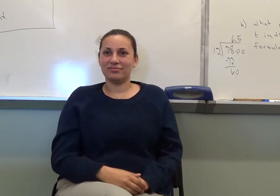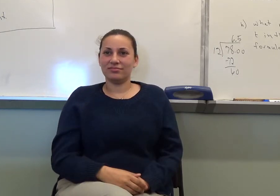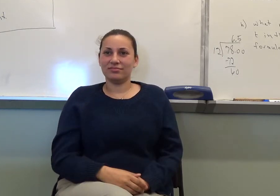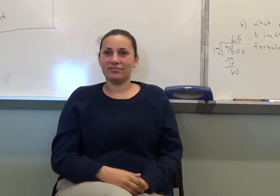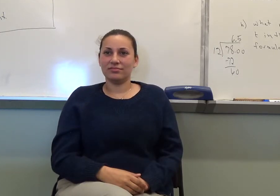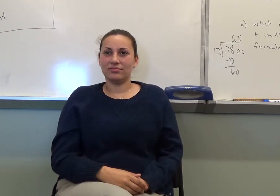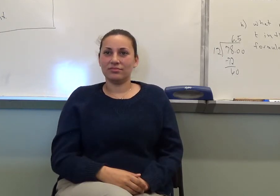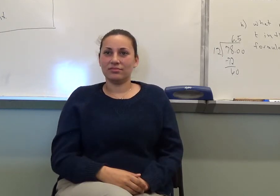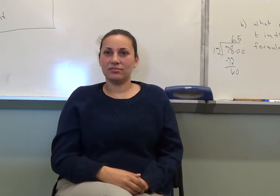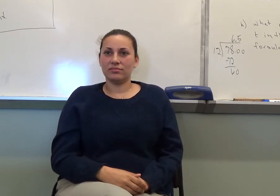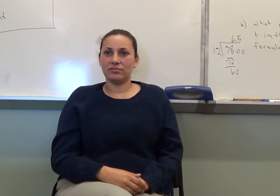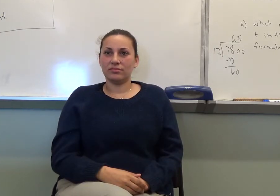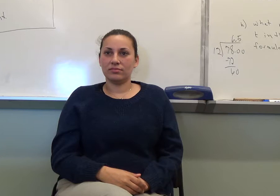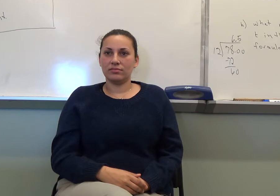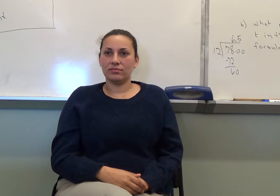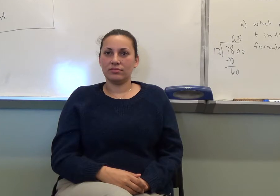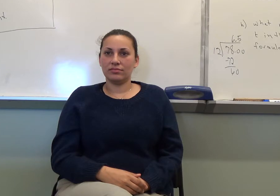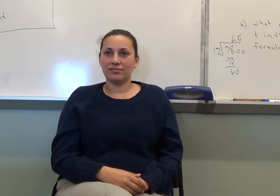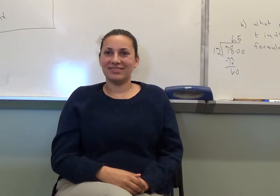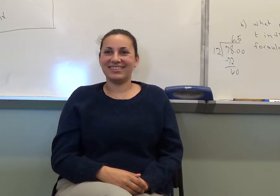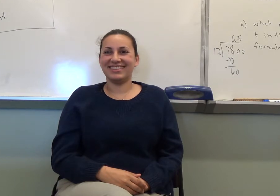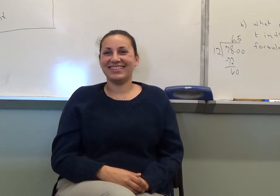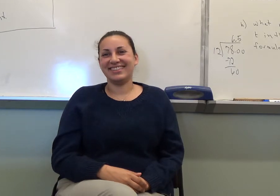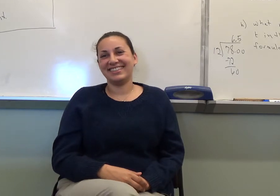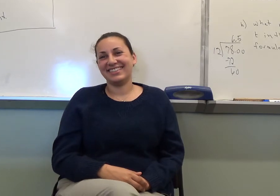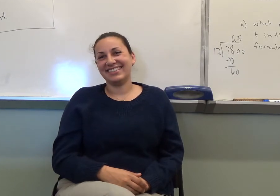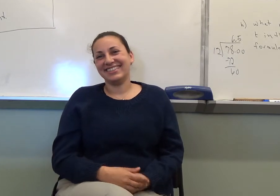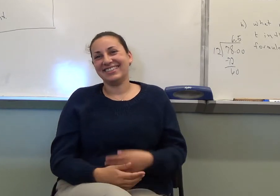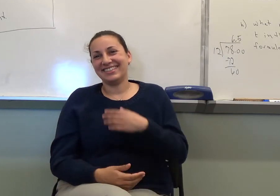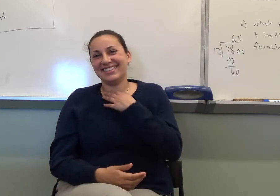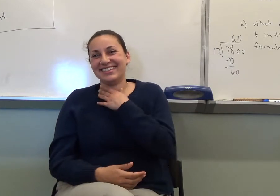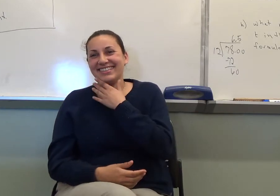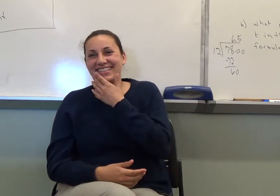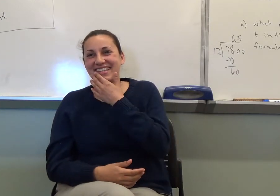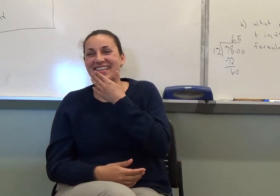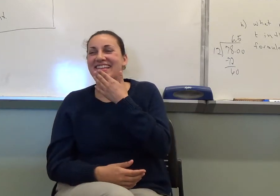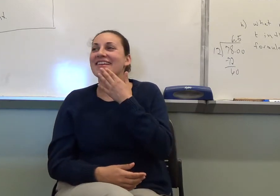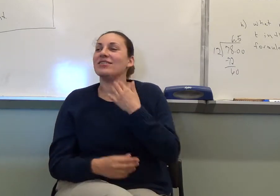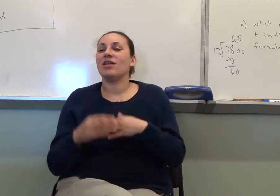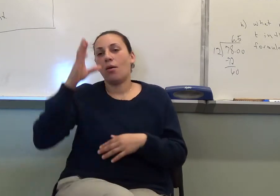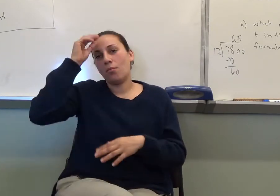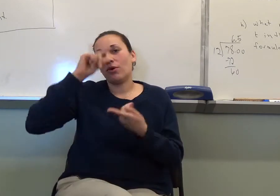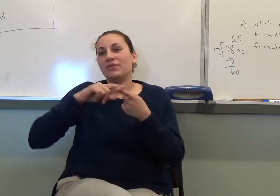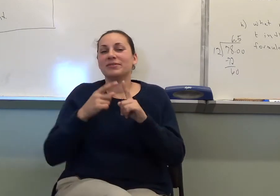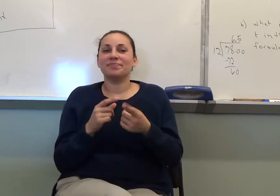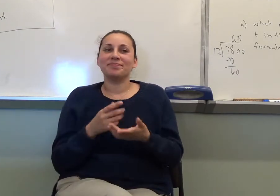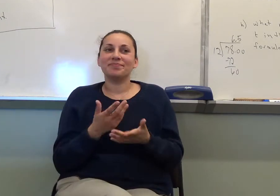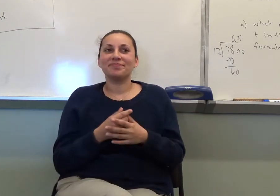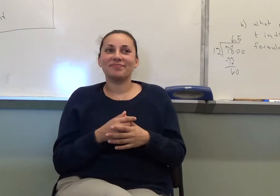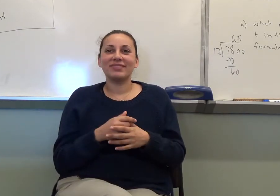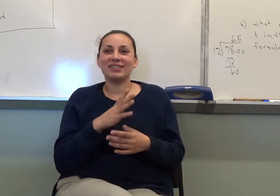2,000, and then we have times 2,000 is equal